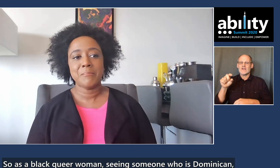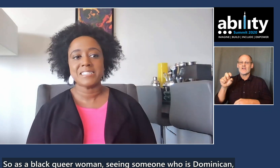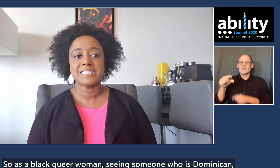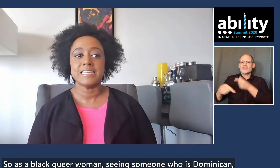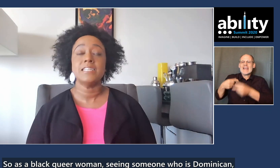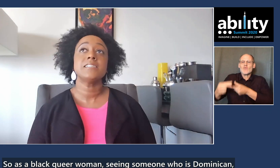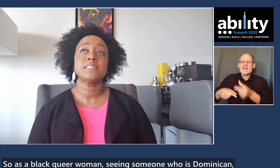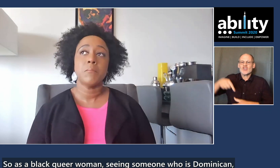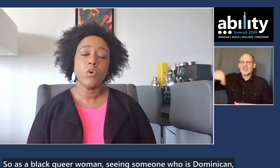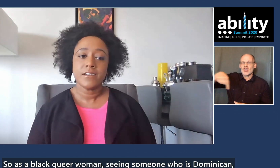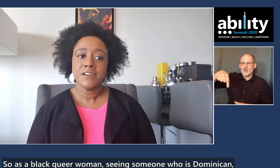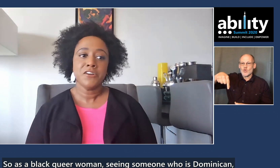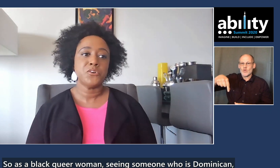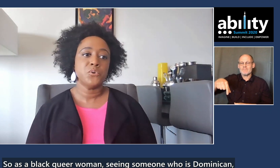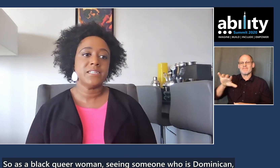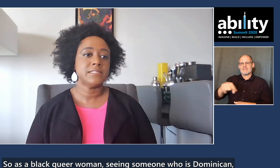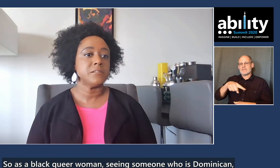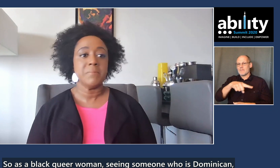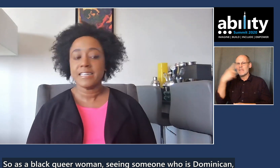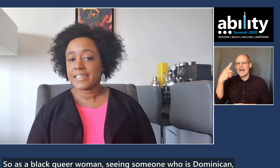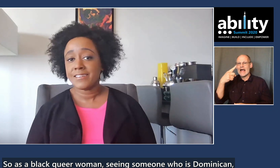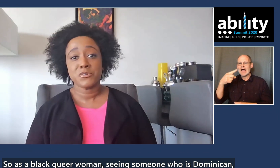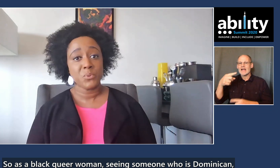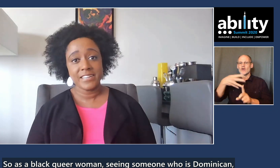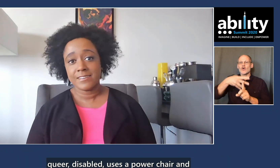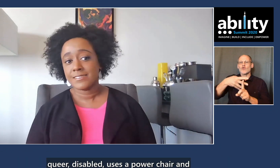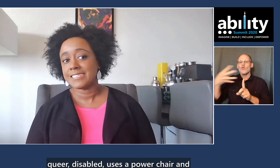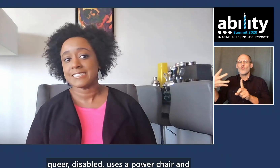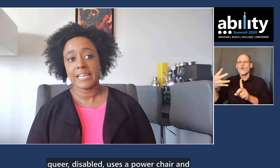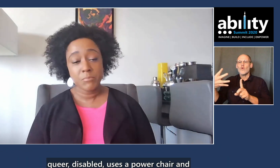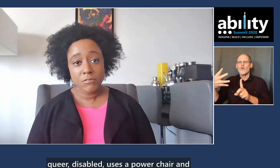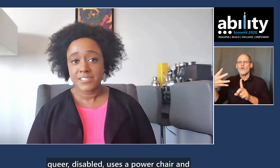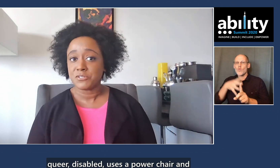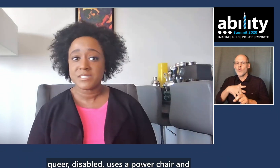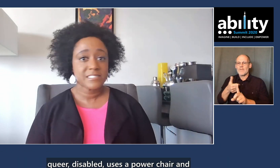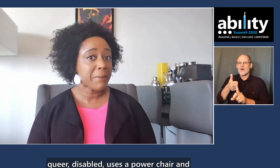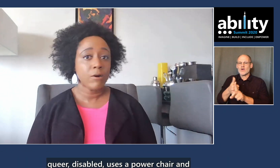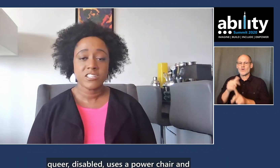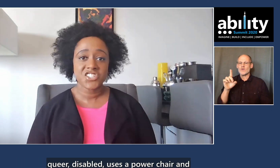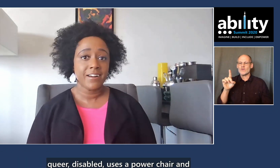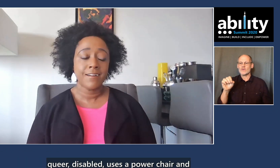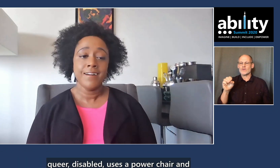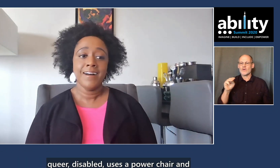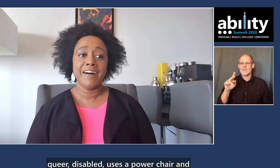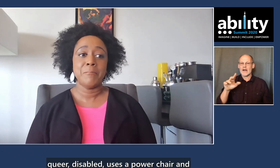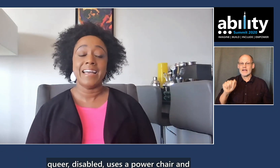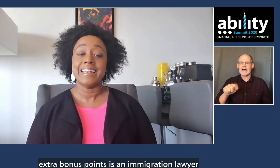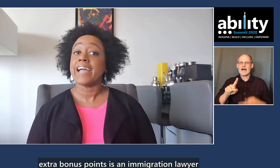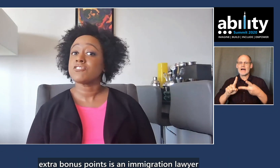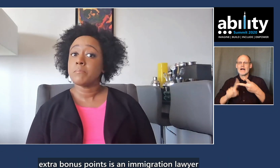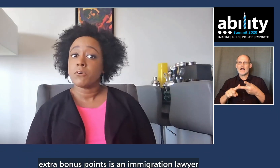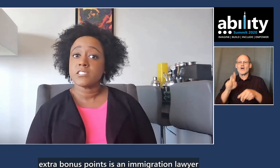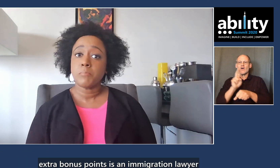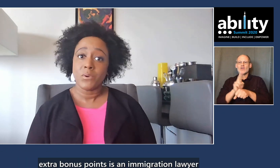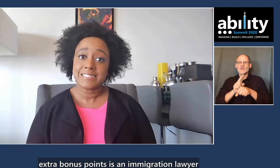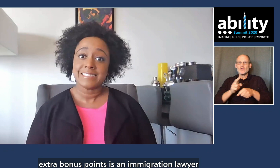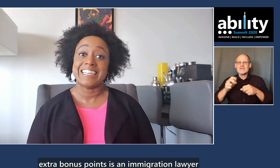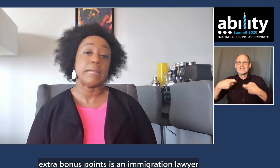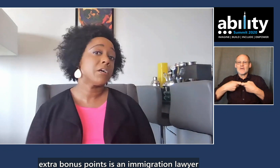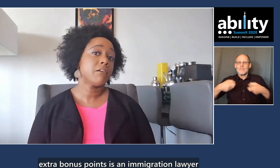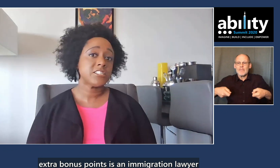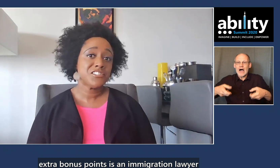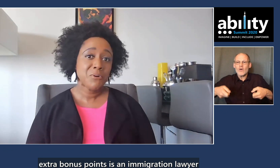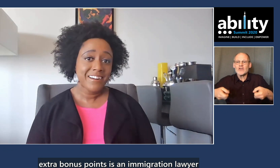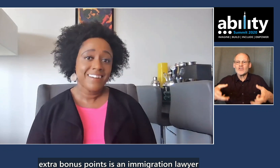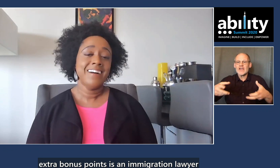woman, seeing someone who is Dominican, queer, disabled, uses a power chair, and extra bonus points